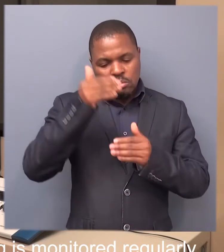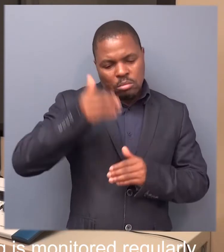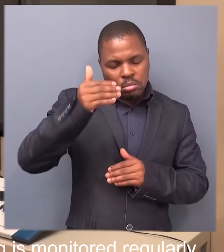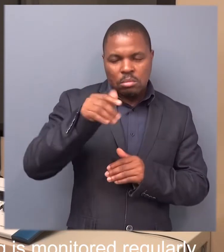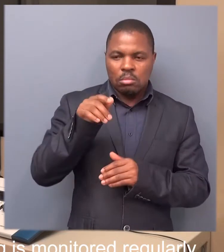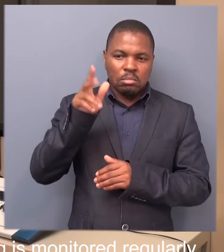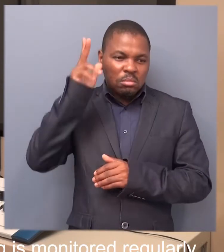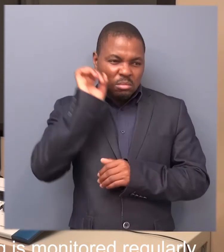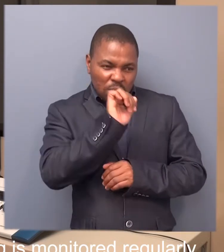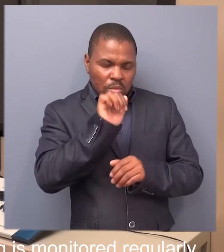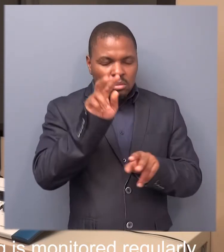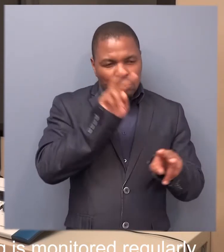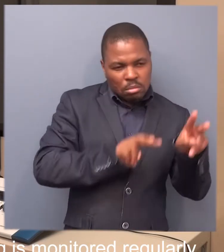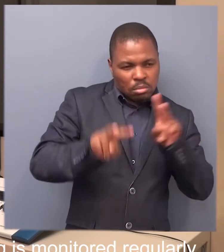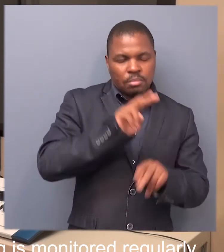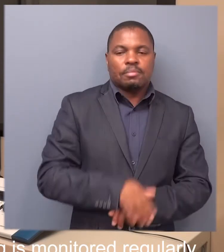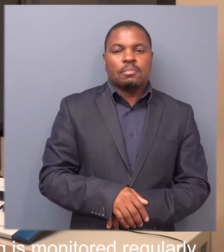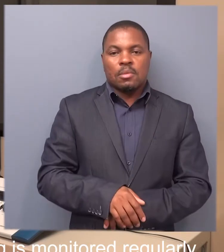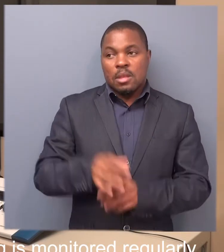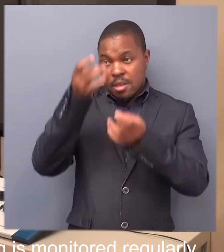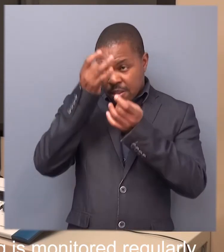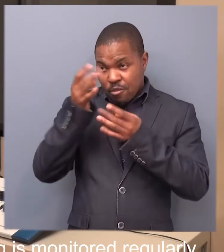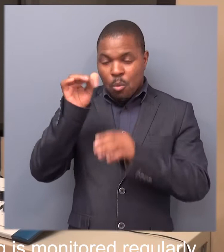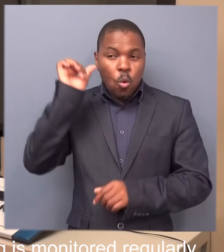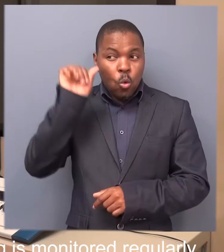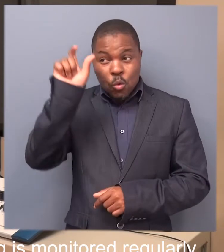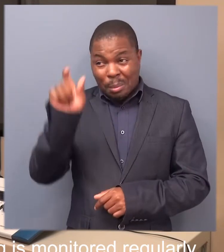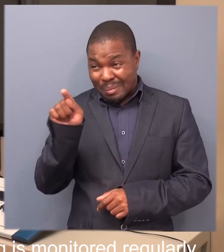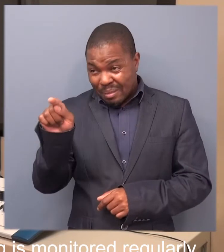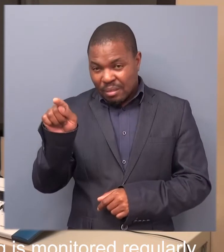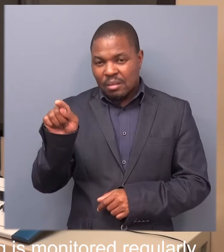monitored regularly, informing the audiologist and the